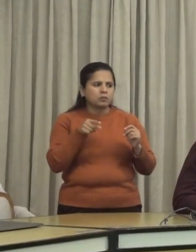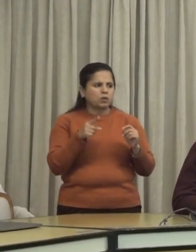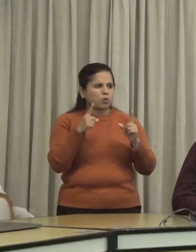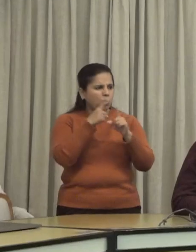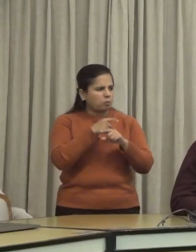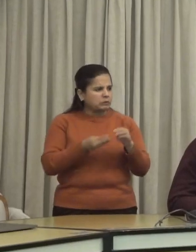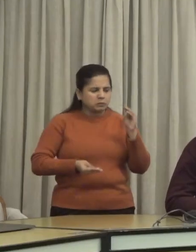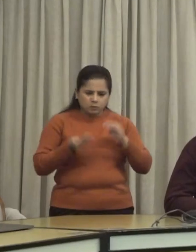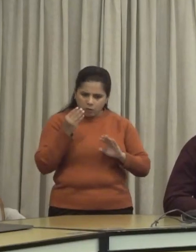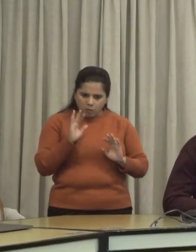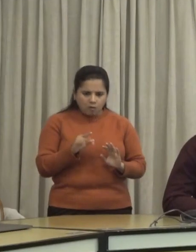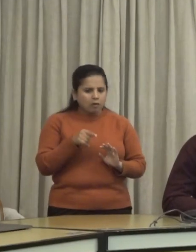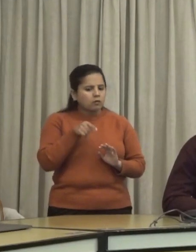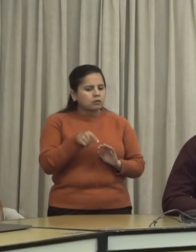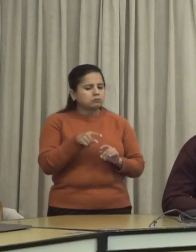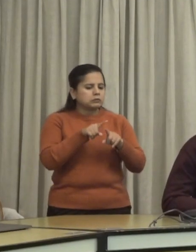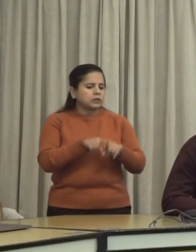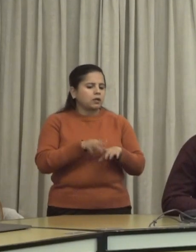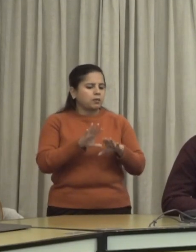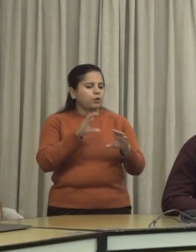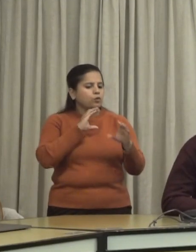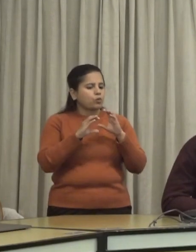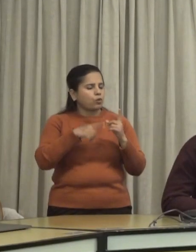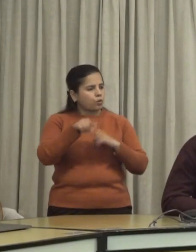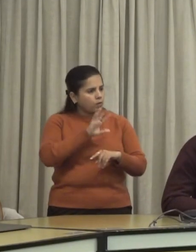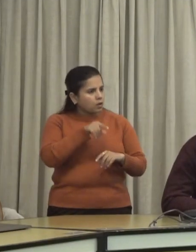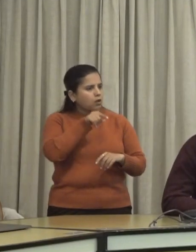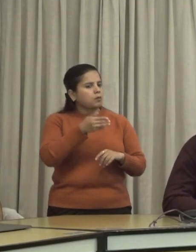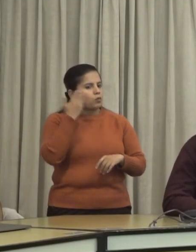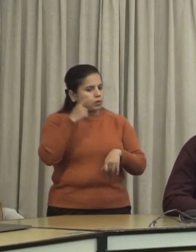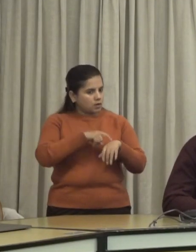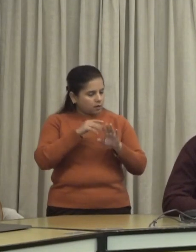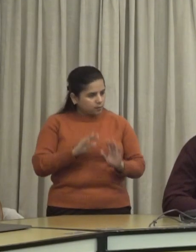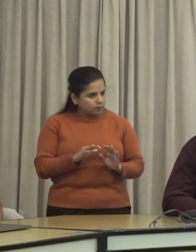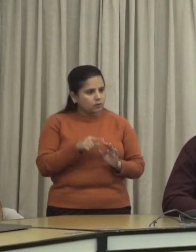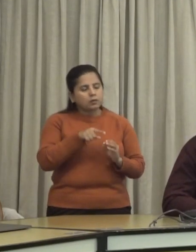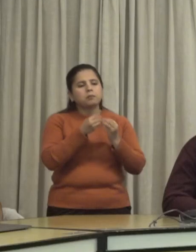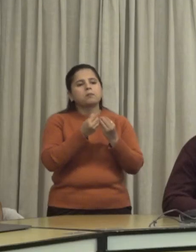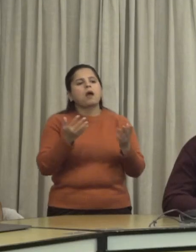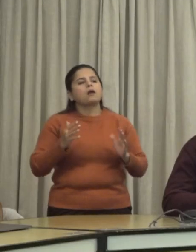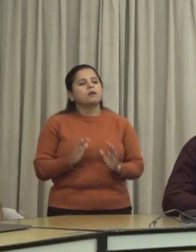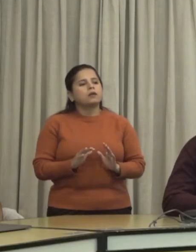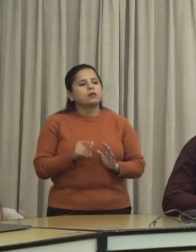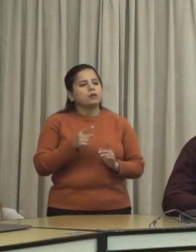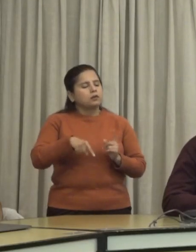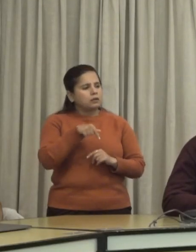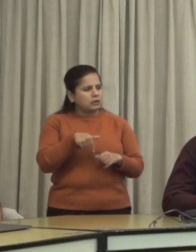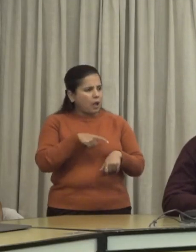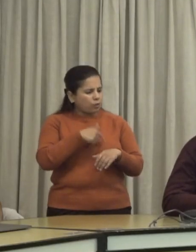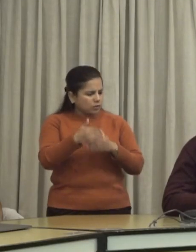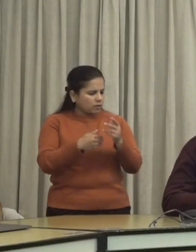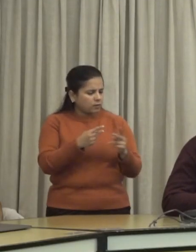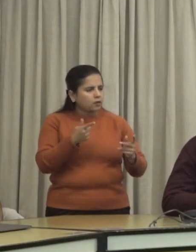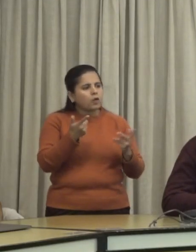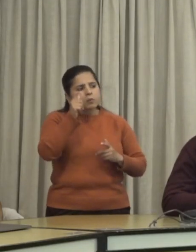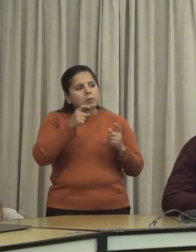in my opinion. So it depends on the communication you're having at that point of time, because it also is a lot of, at that heat of the moment,